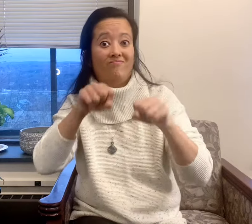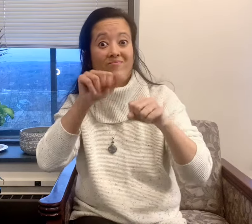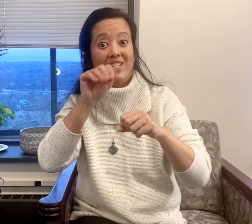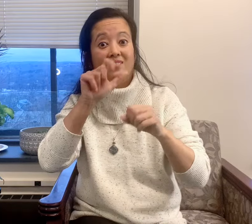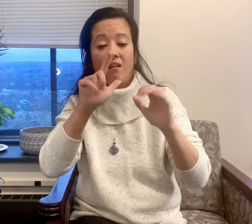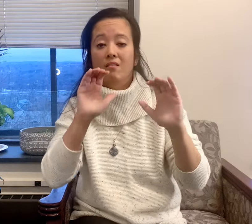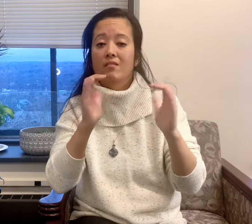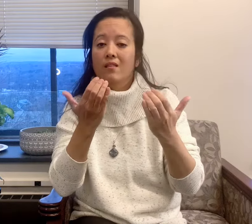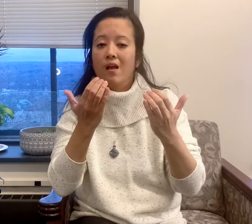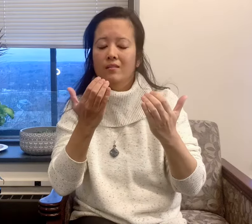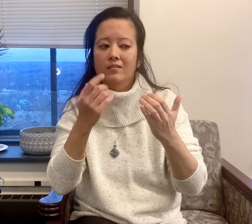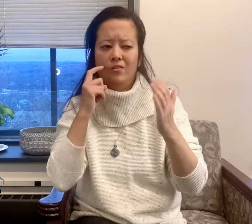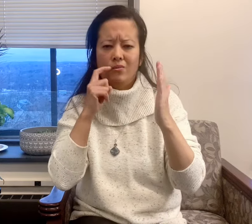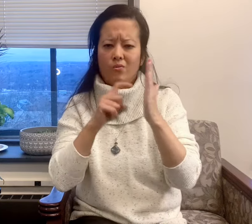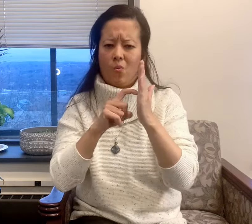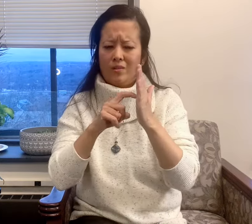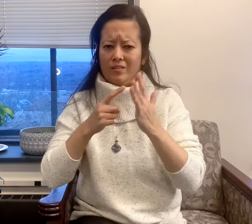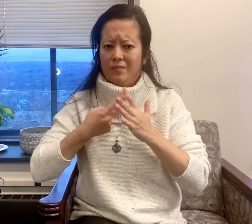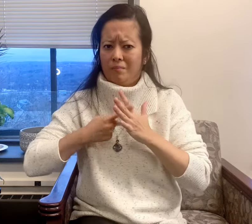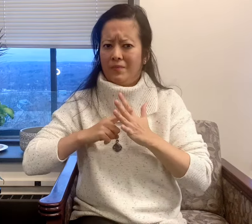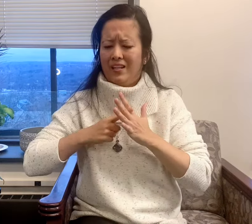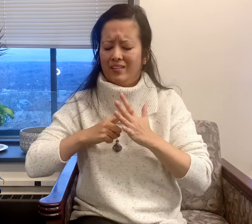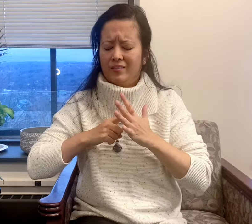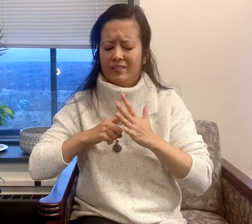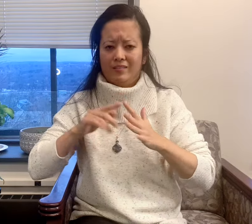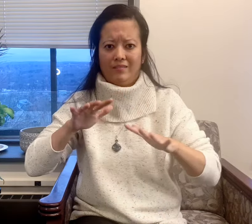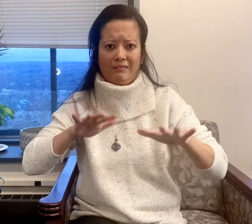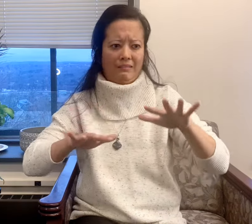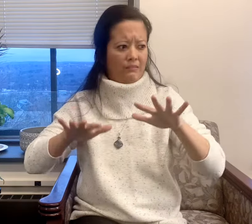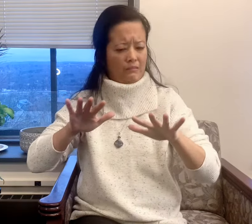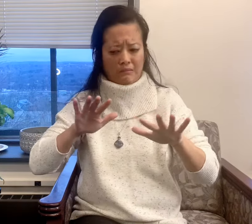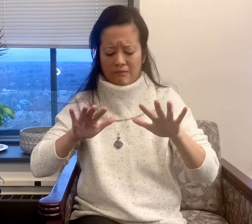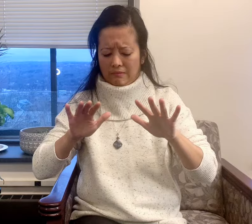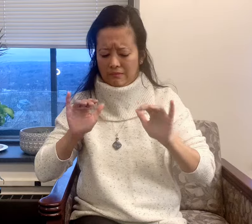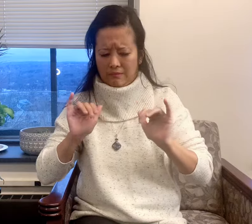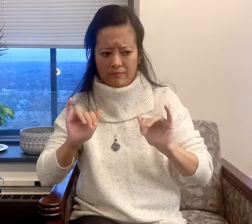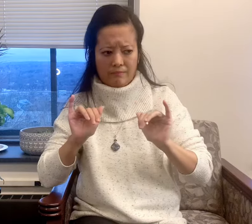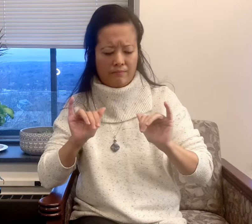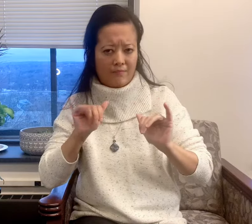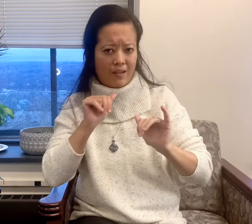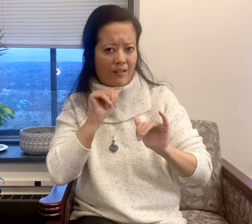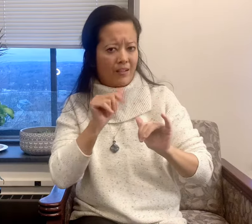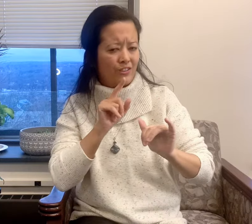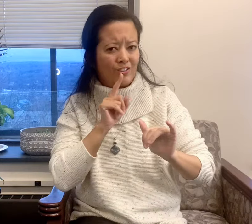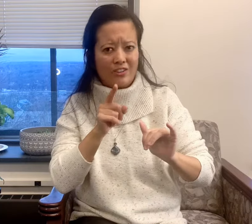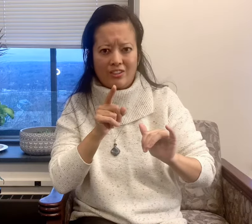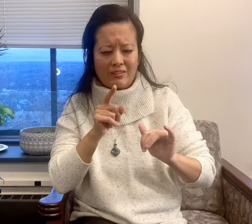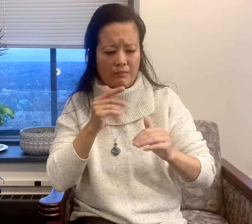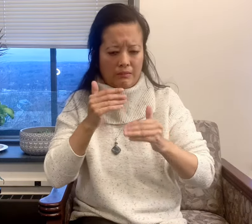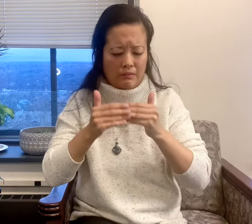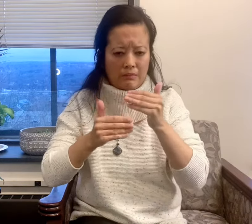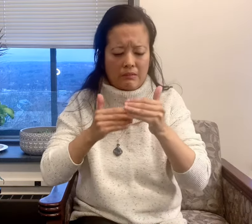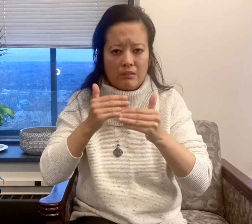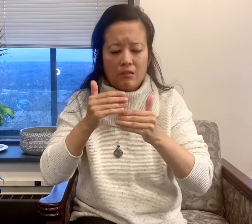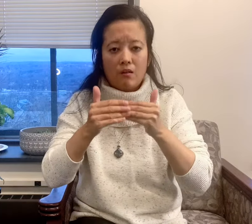So when many students take ASL class, I notice that in the beginning, they sort of feel a little unsure of